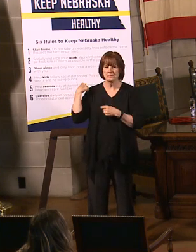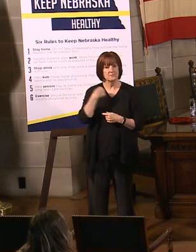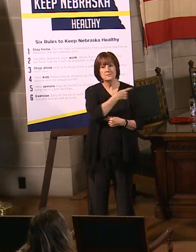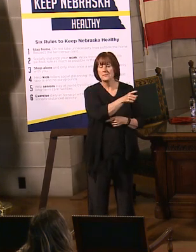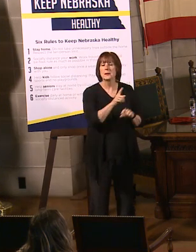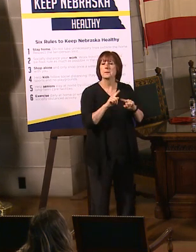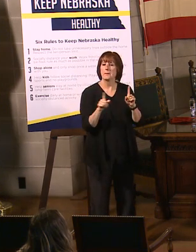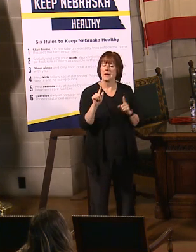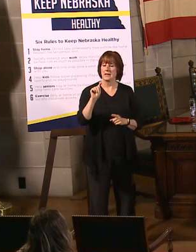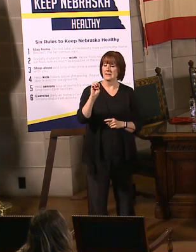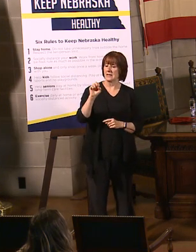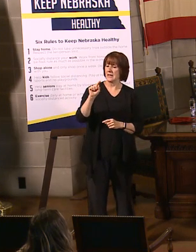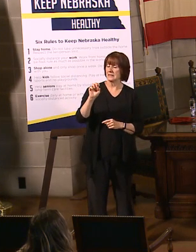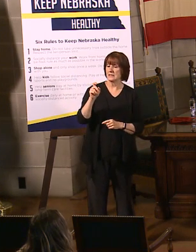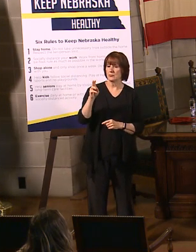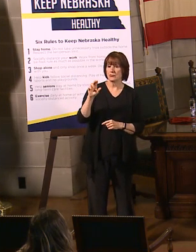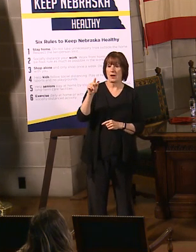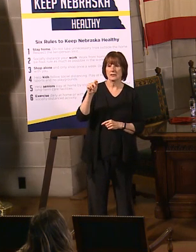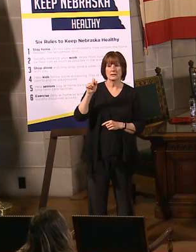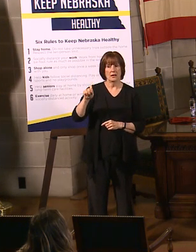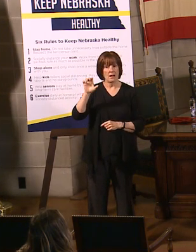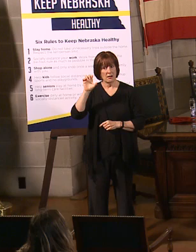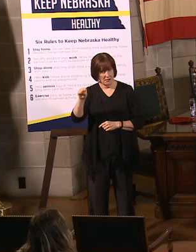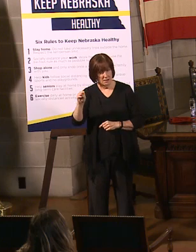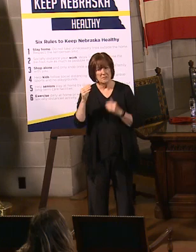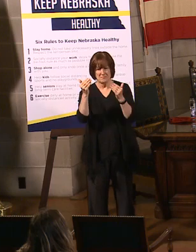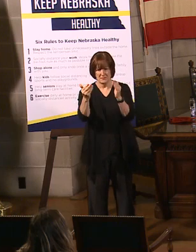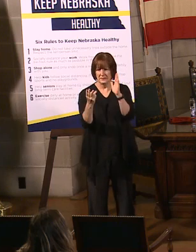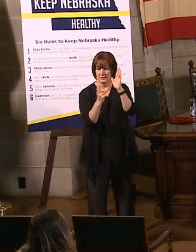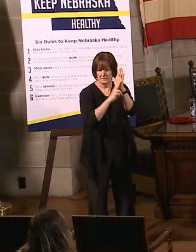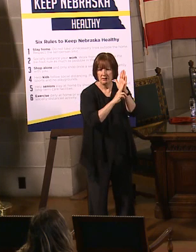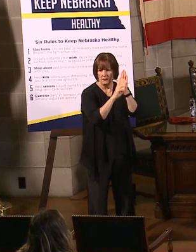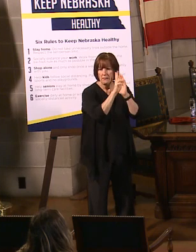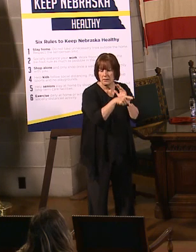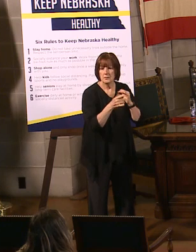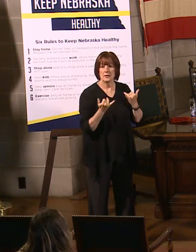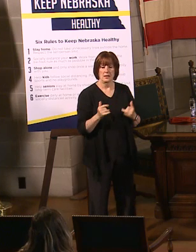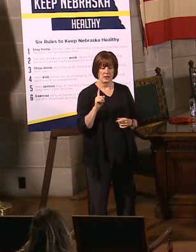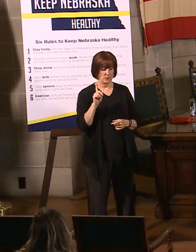But testnebraska.com, we want people to sign up. We actually have